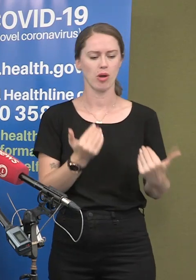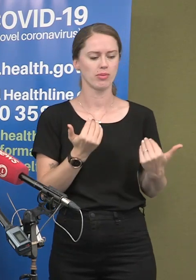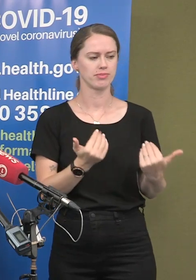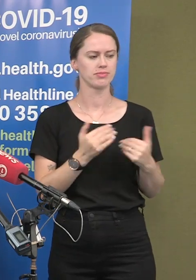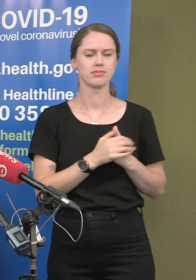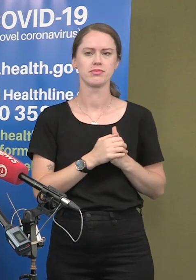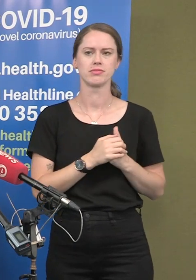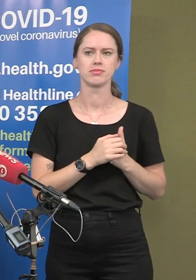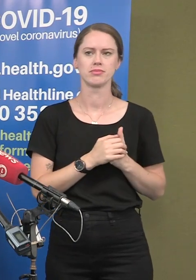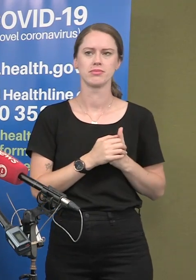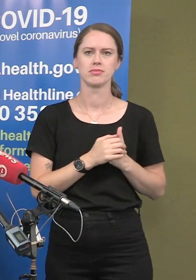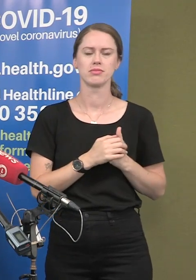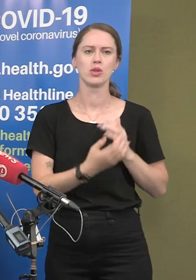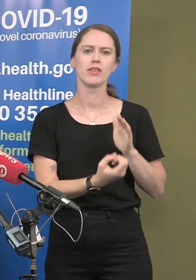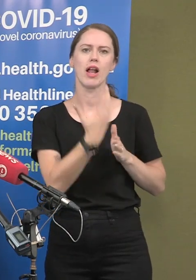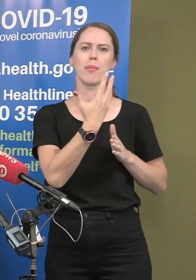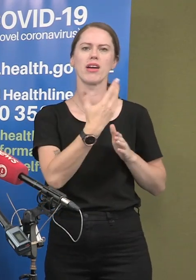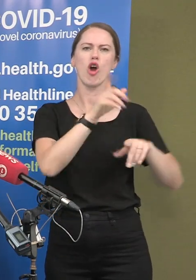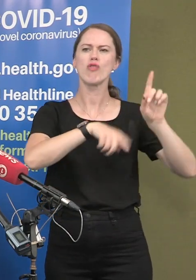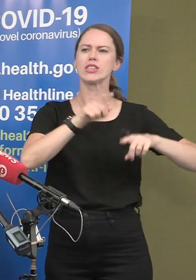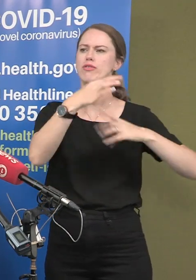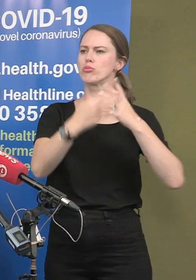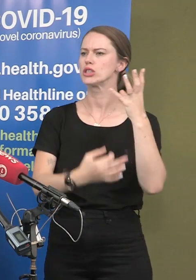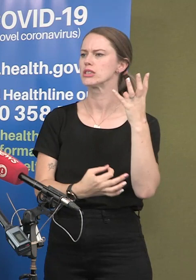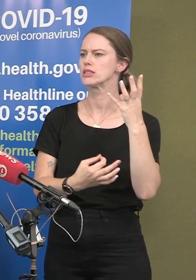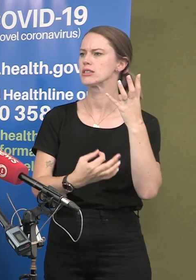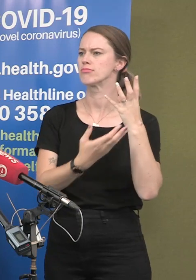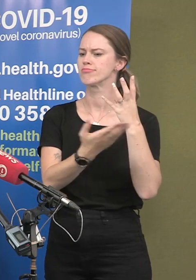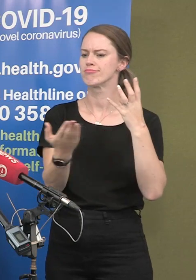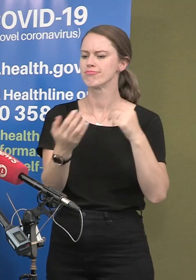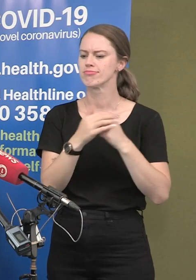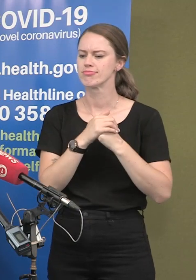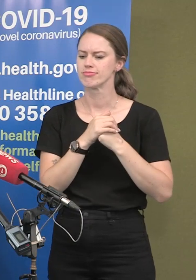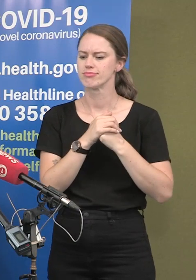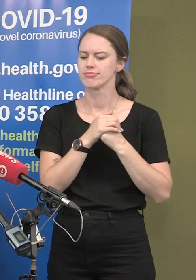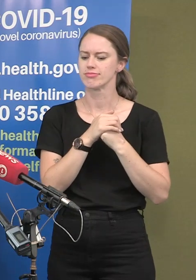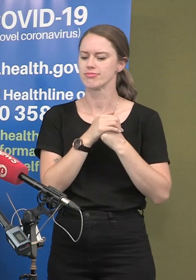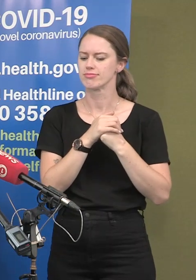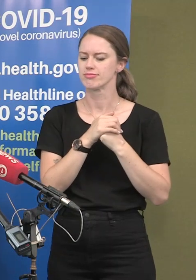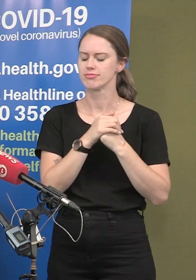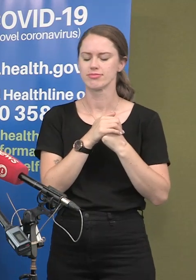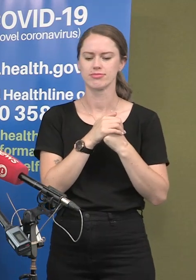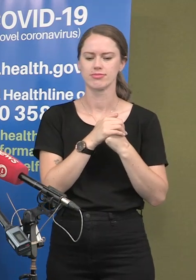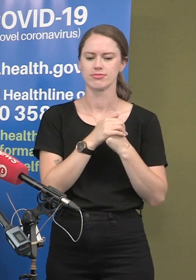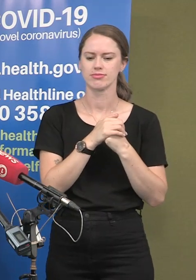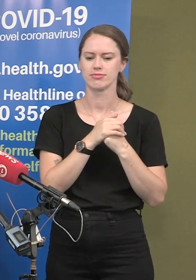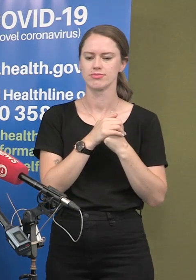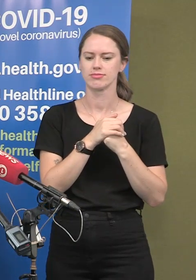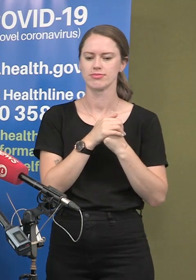is developing a range of options that are right through from how we strengthen